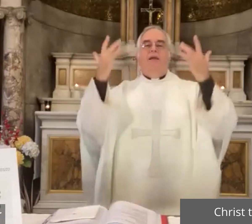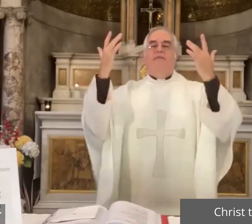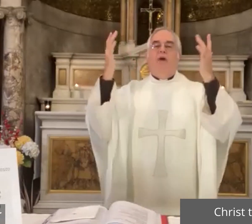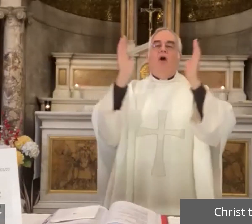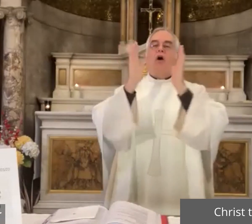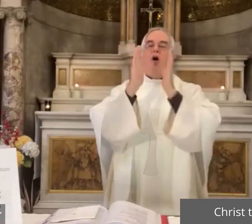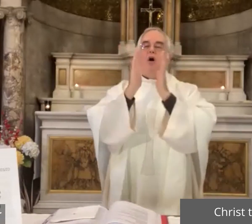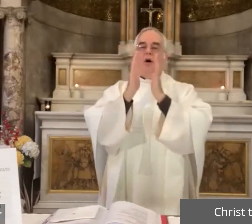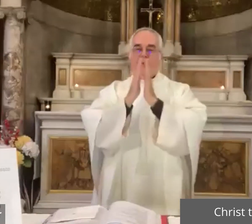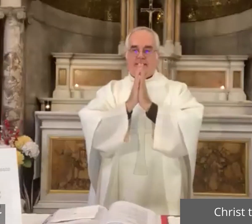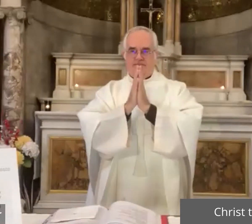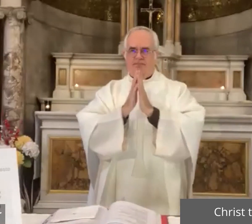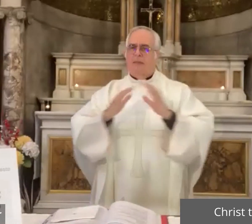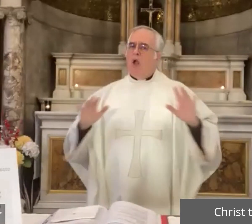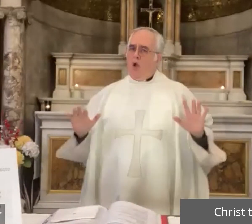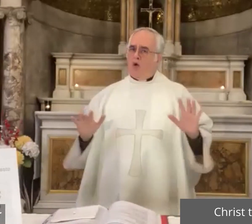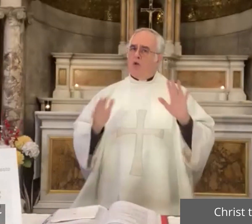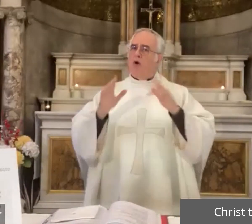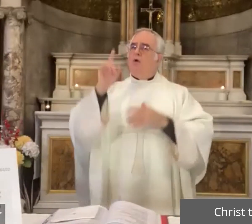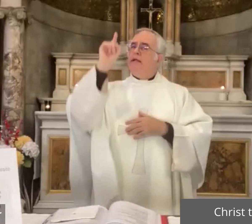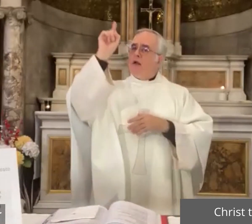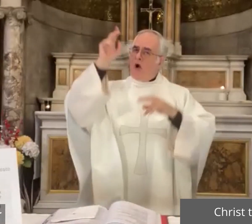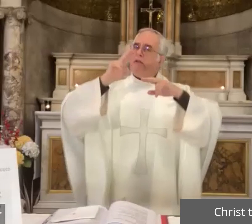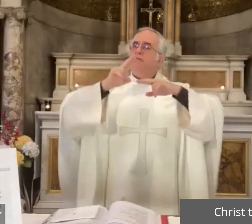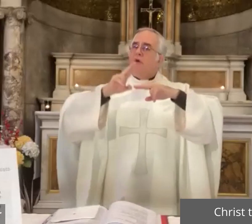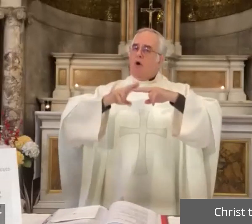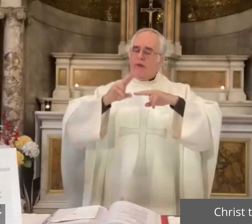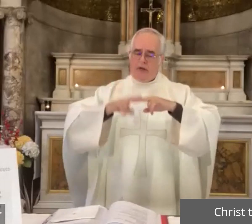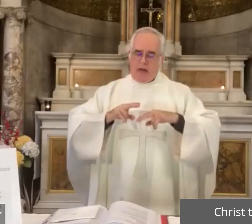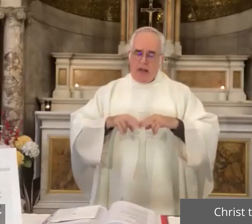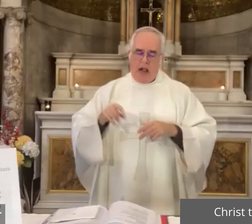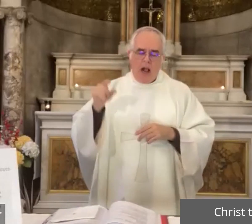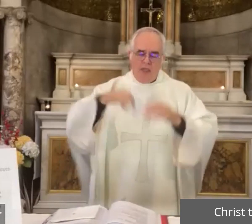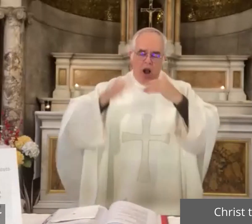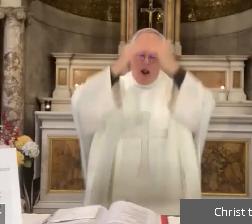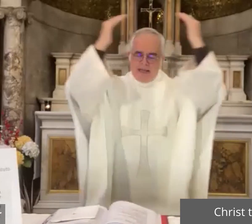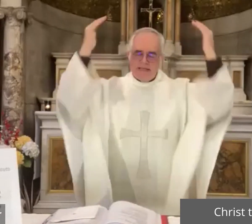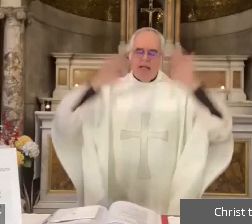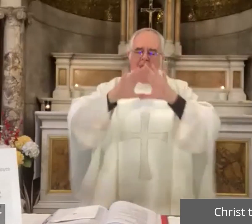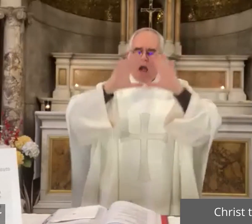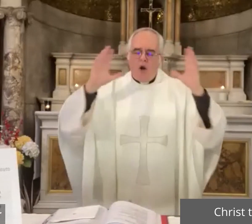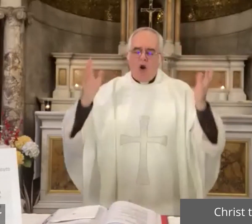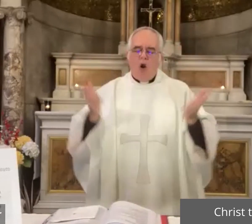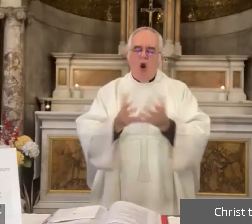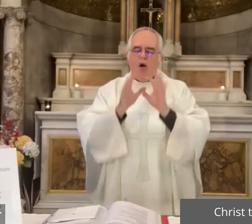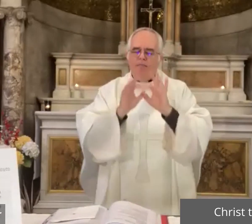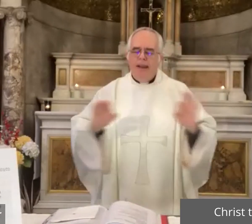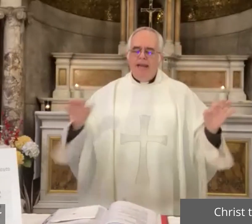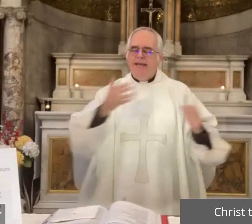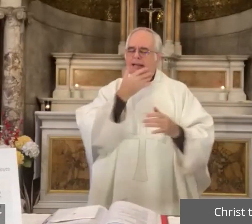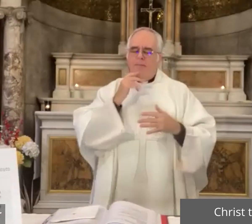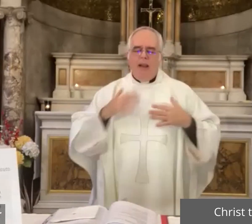everlasting life. Amen. Glory to God the Father, and the highest, and on